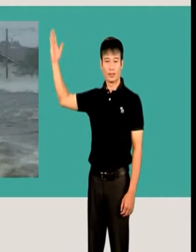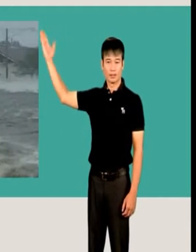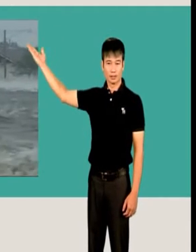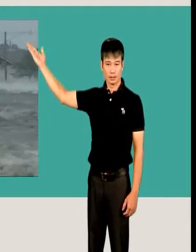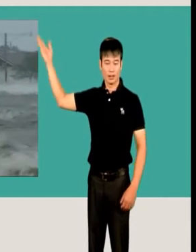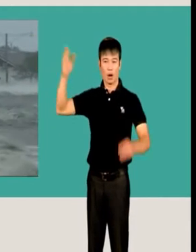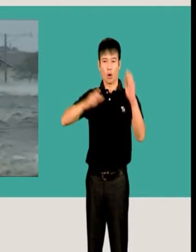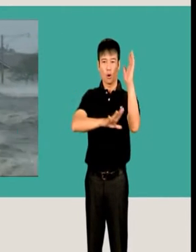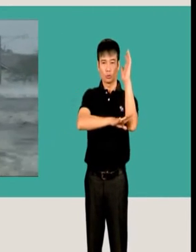floods,